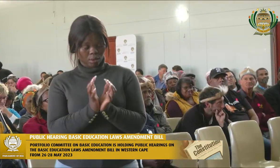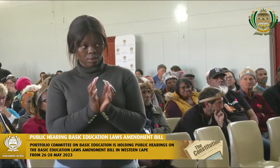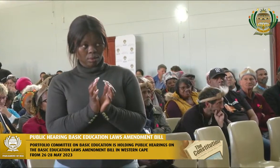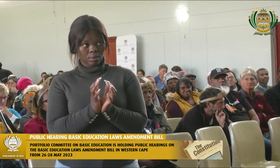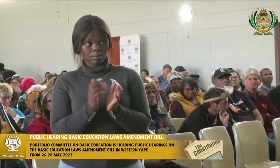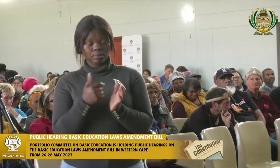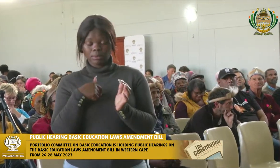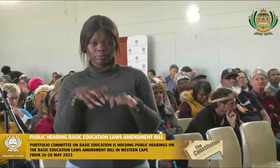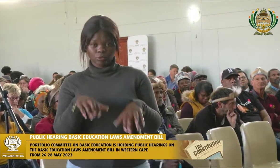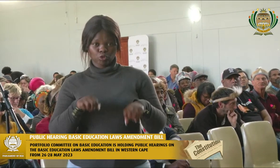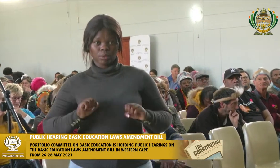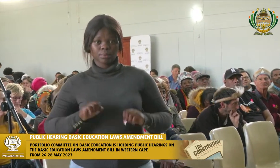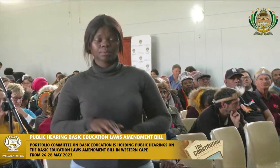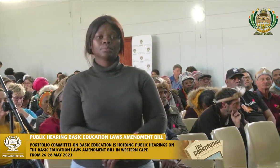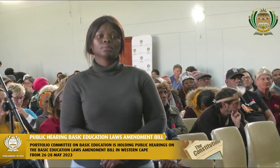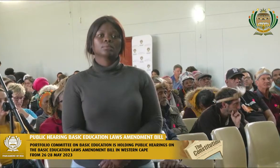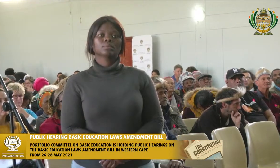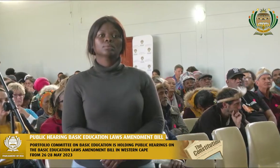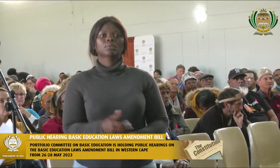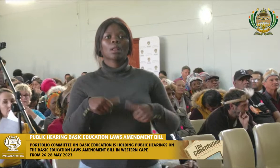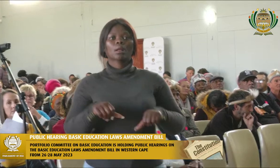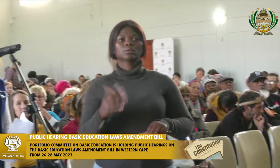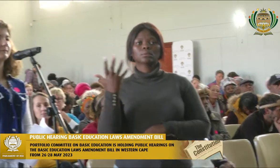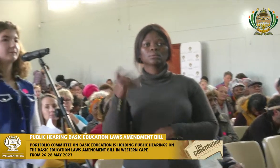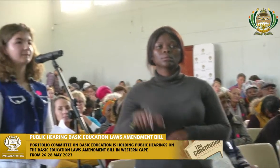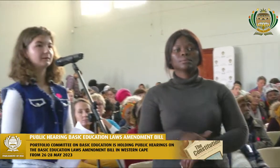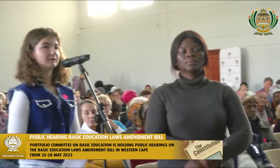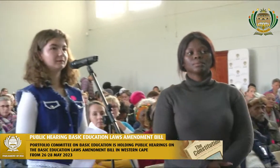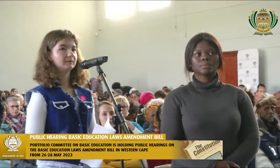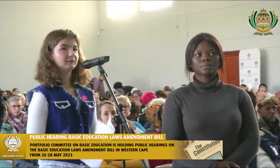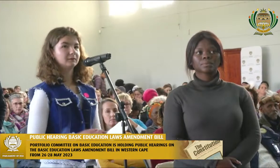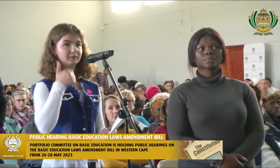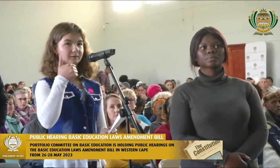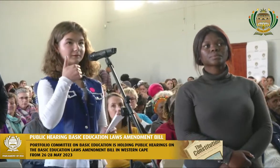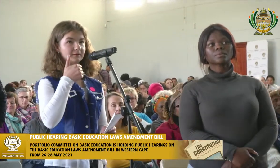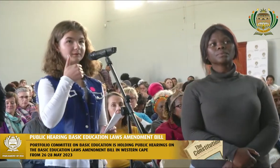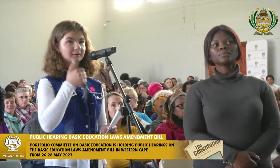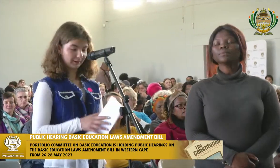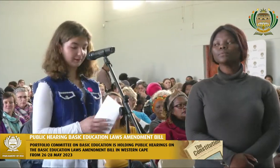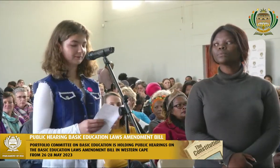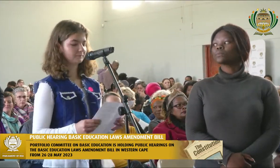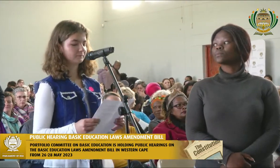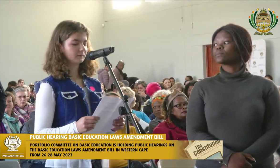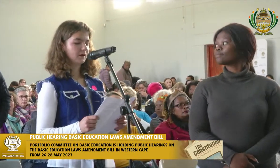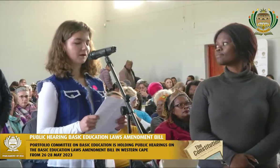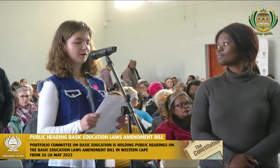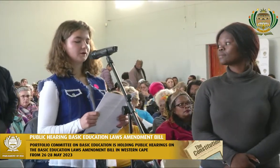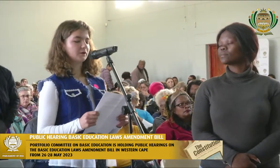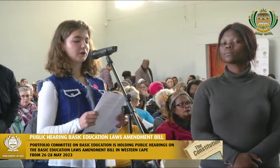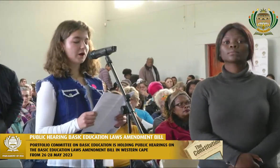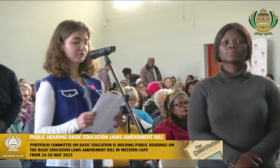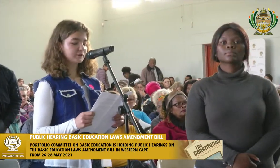No. Next. Good